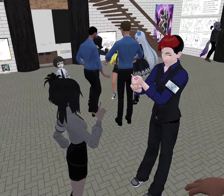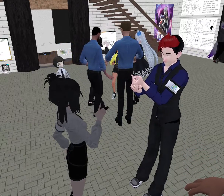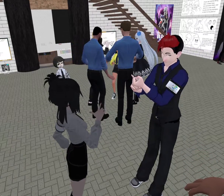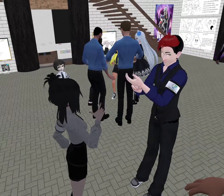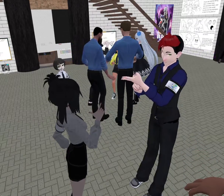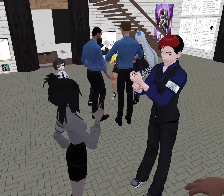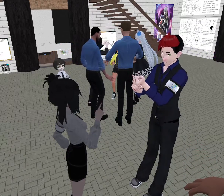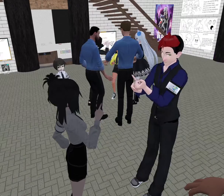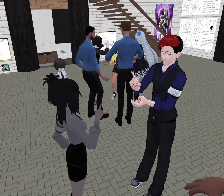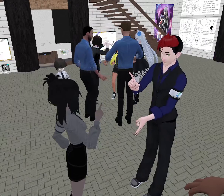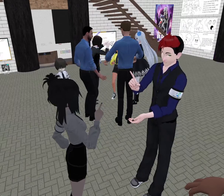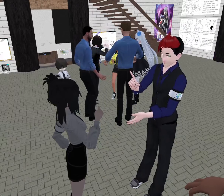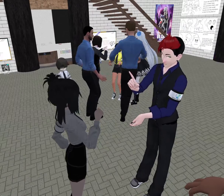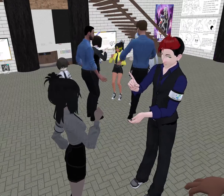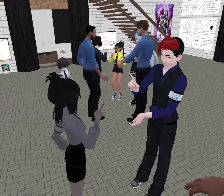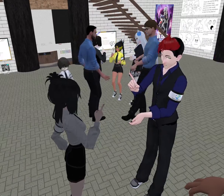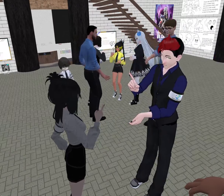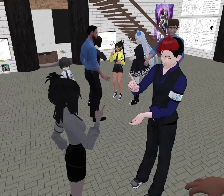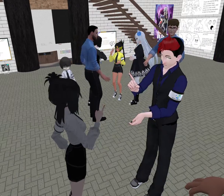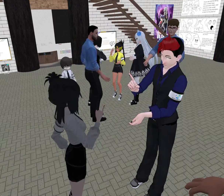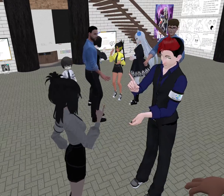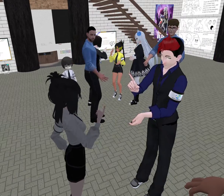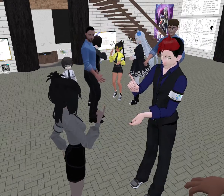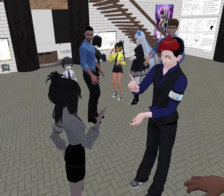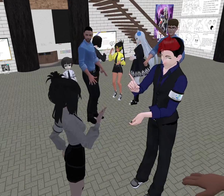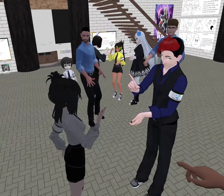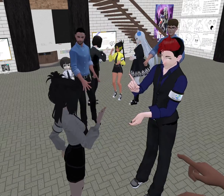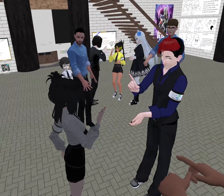do this to show, hey, this part's actually supposed to be bent.